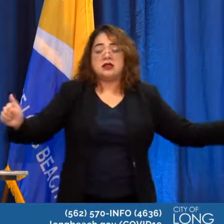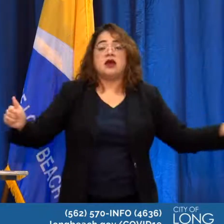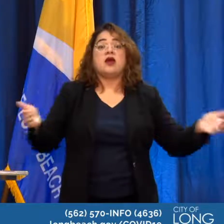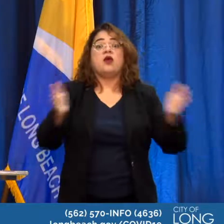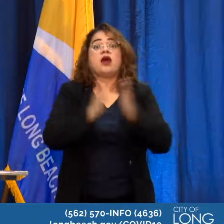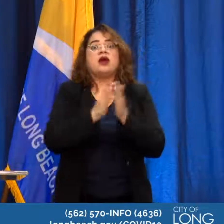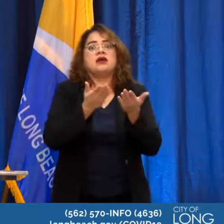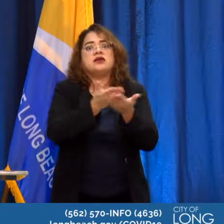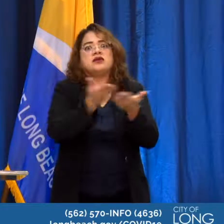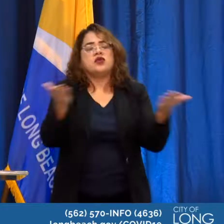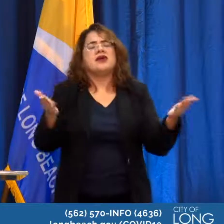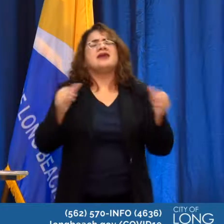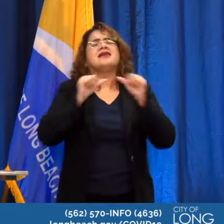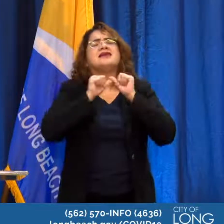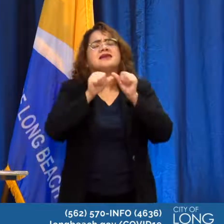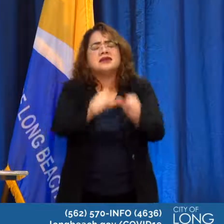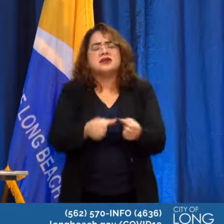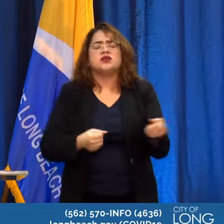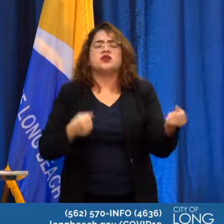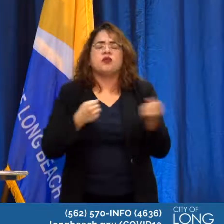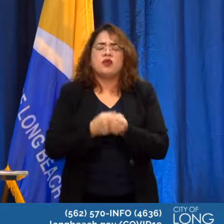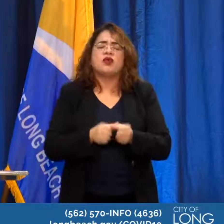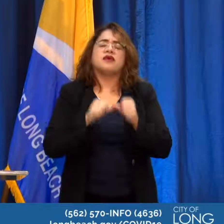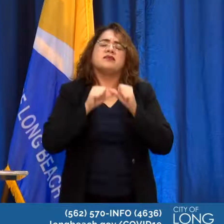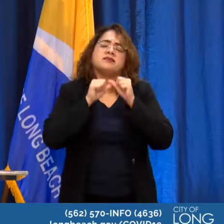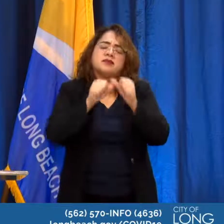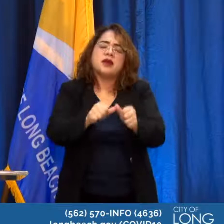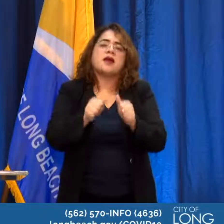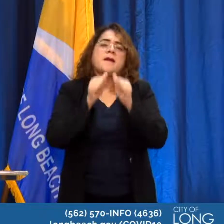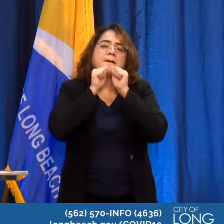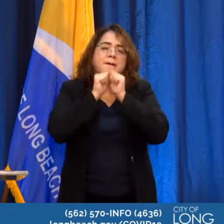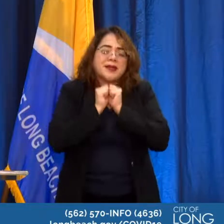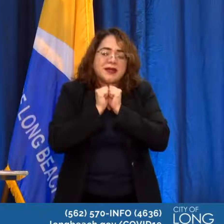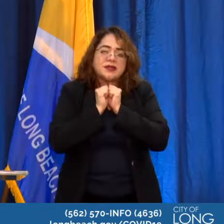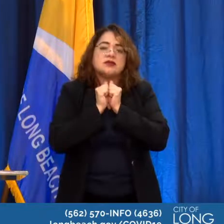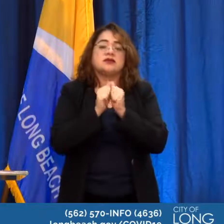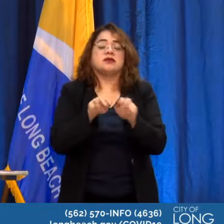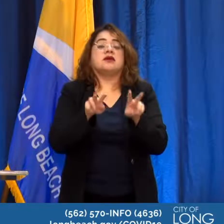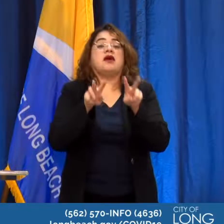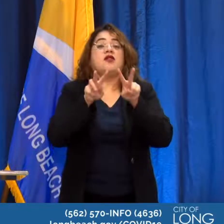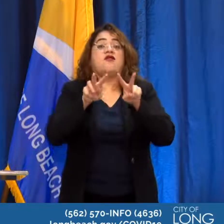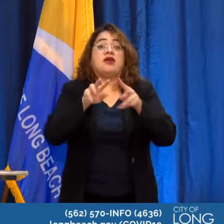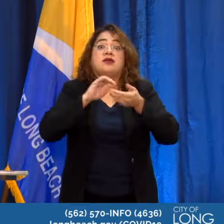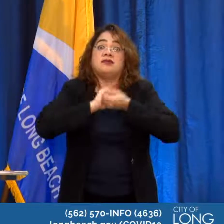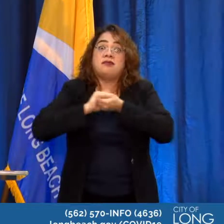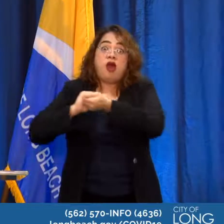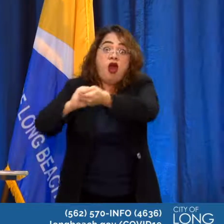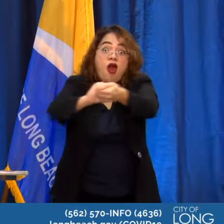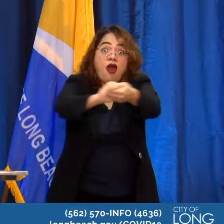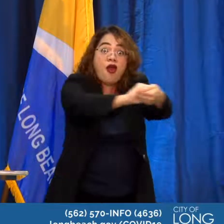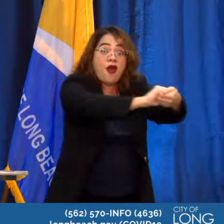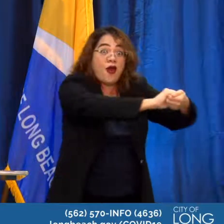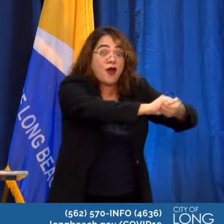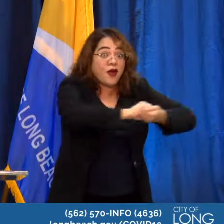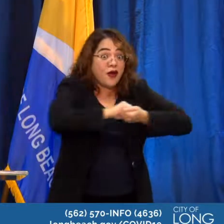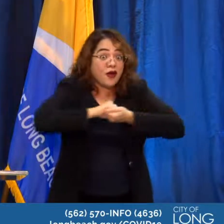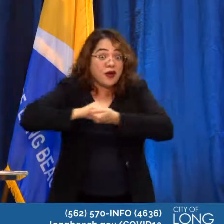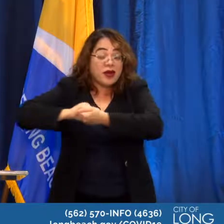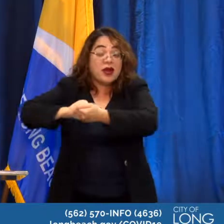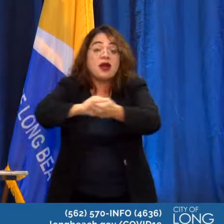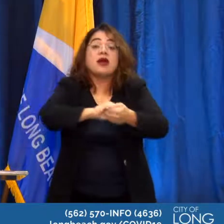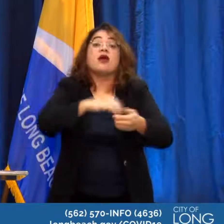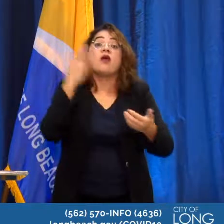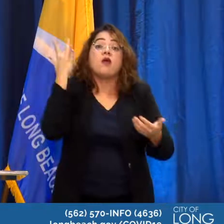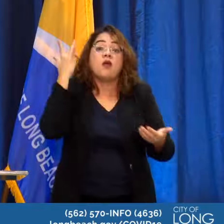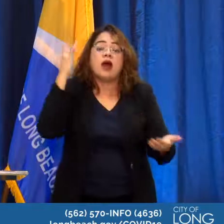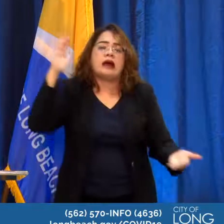support, your patience, and we look forward to partnering with you, all of you, in the effort to stem the tide of